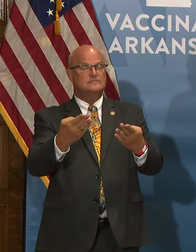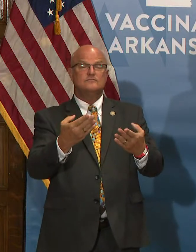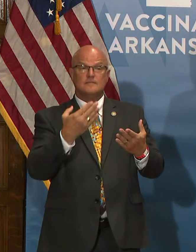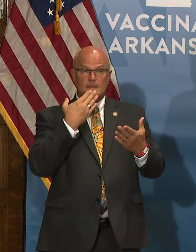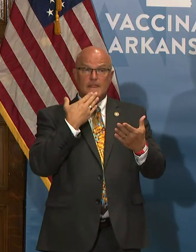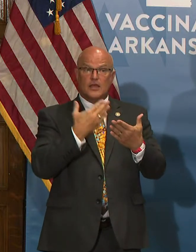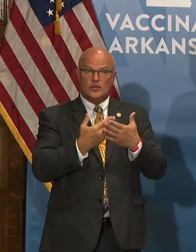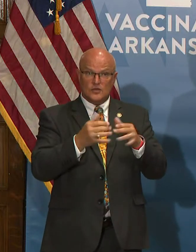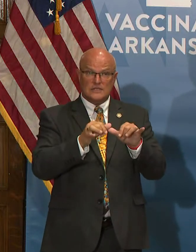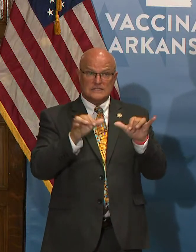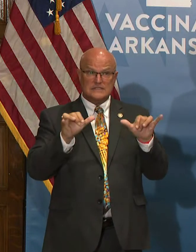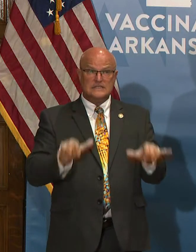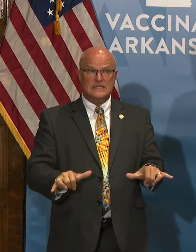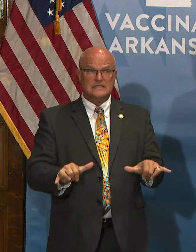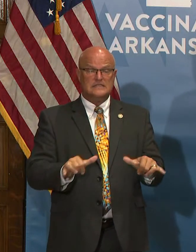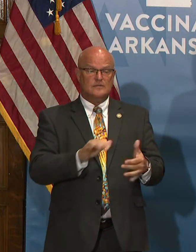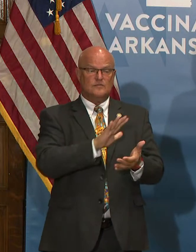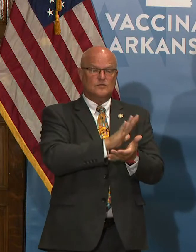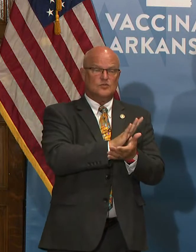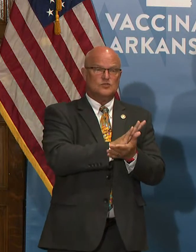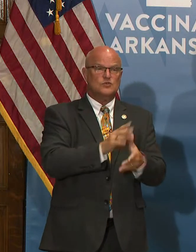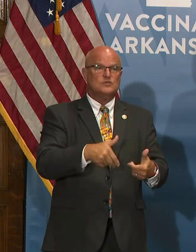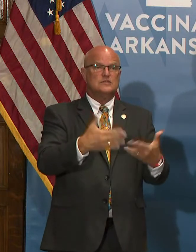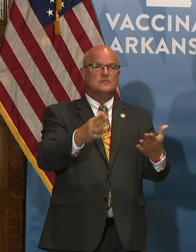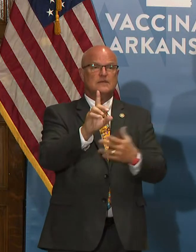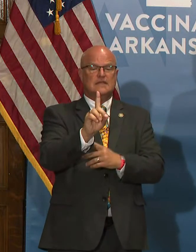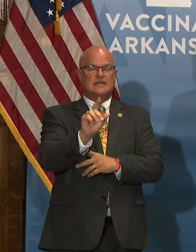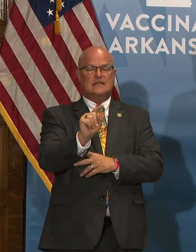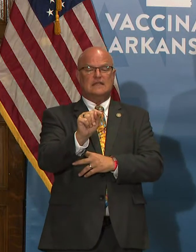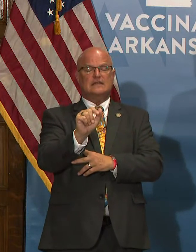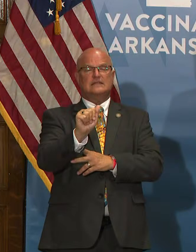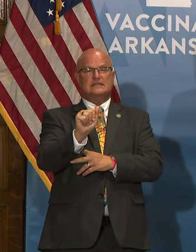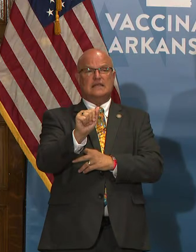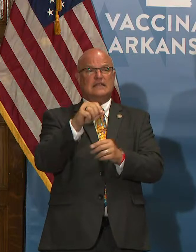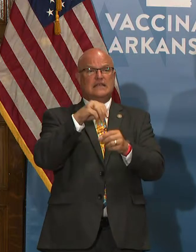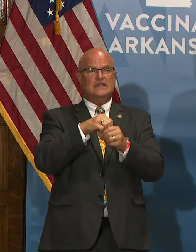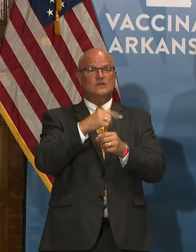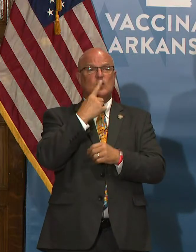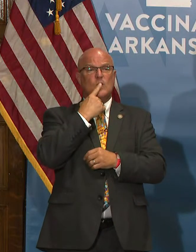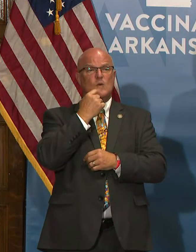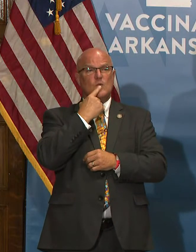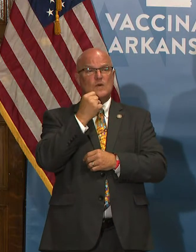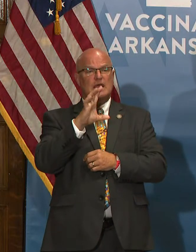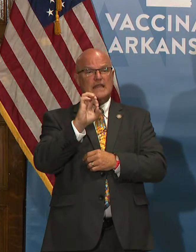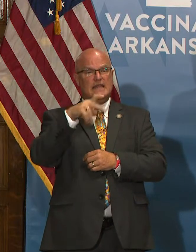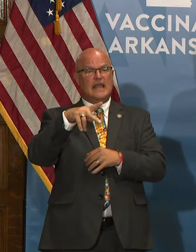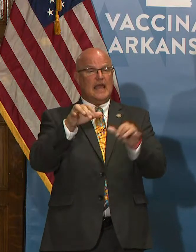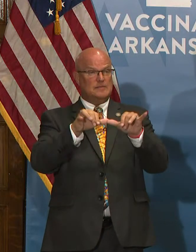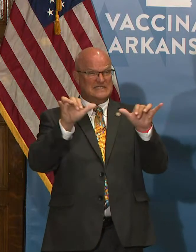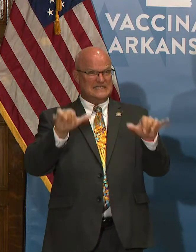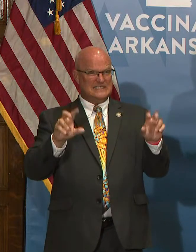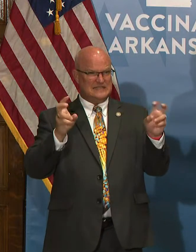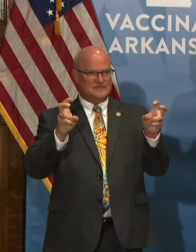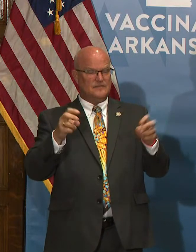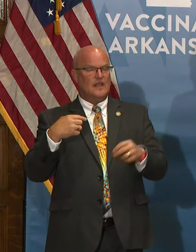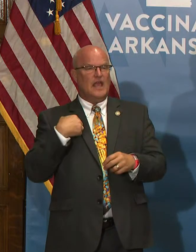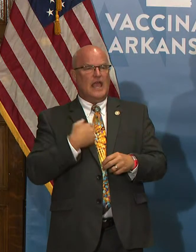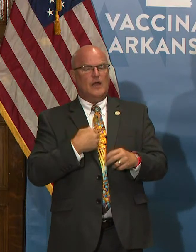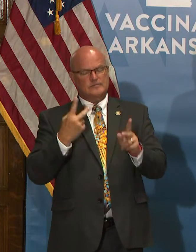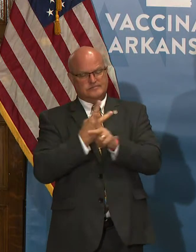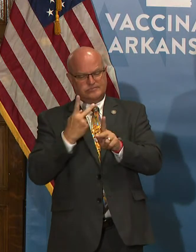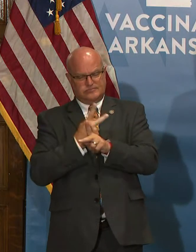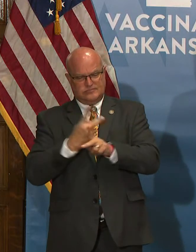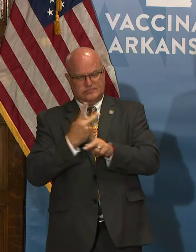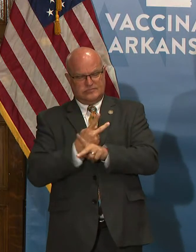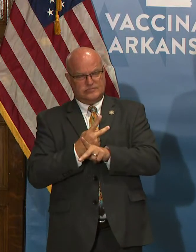good system as to the schools submit the data into our REDCap system and where we tabulate it